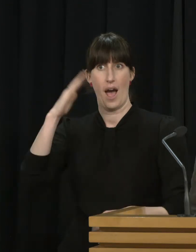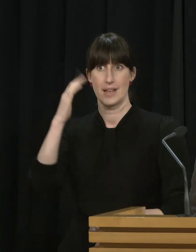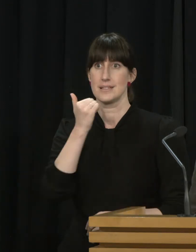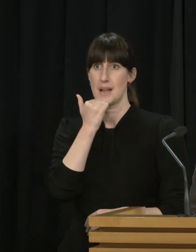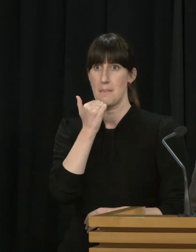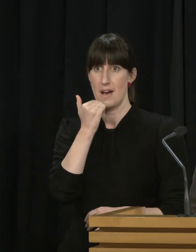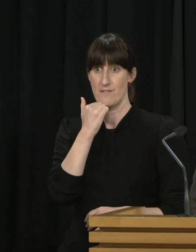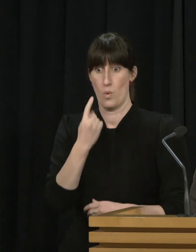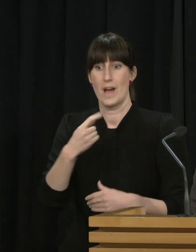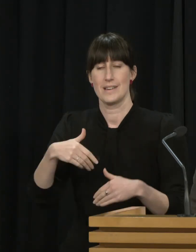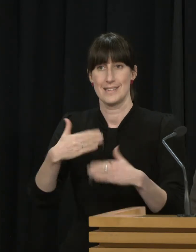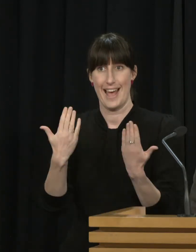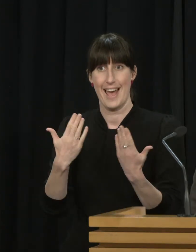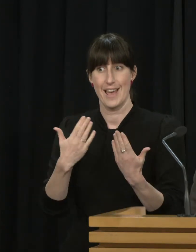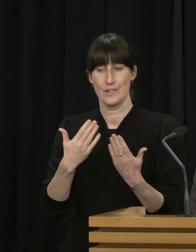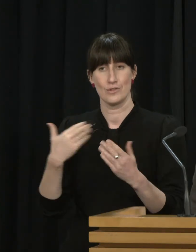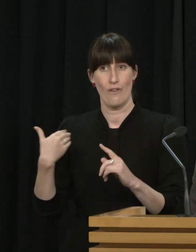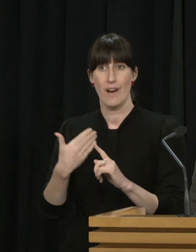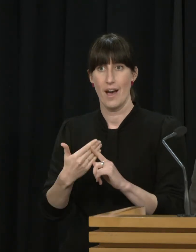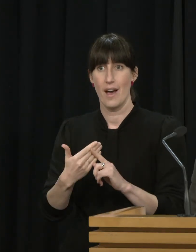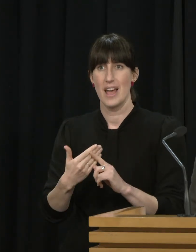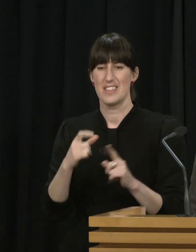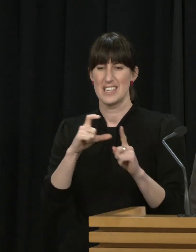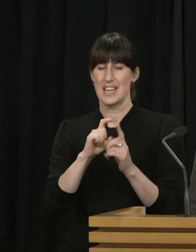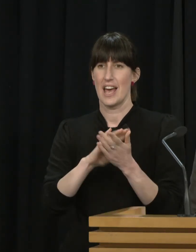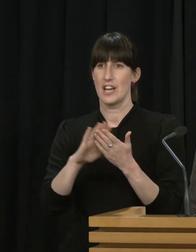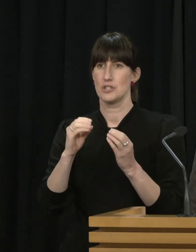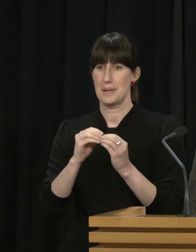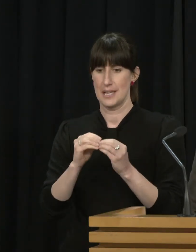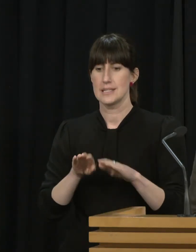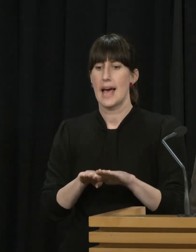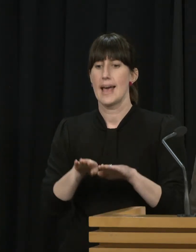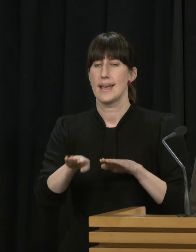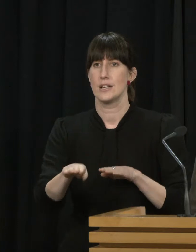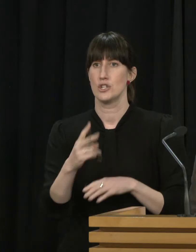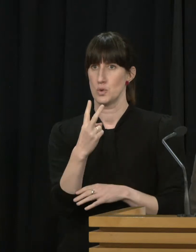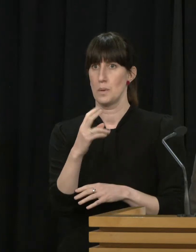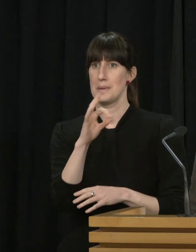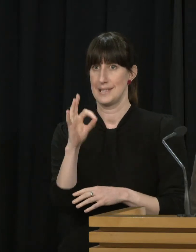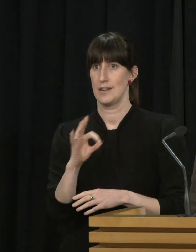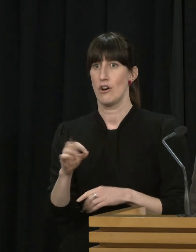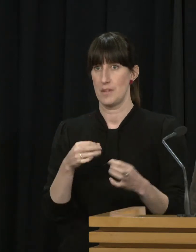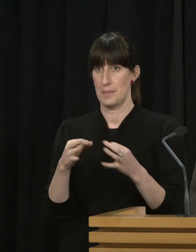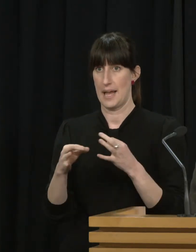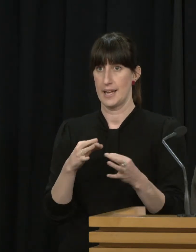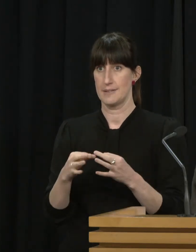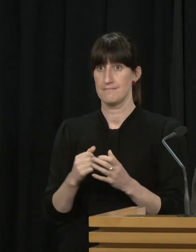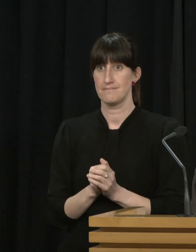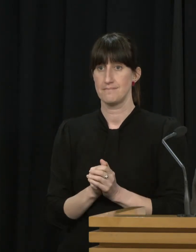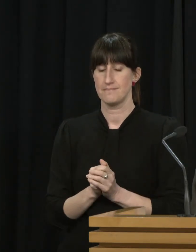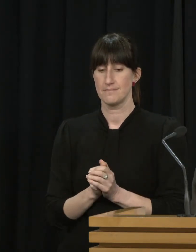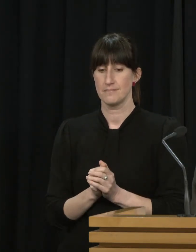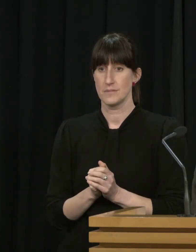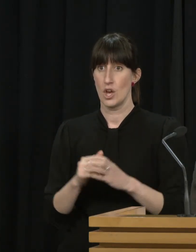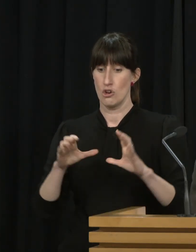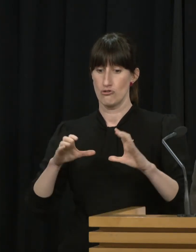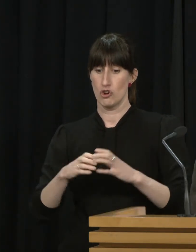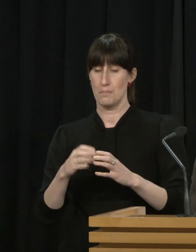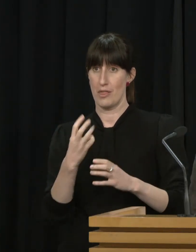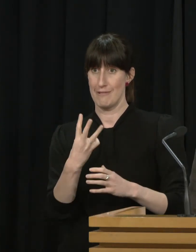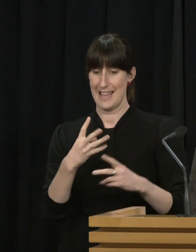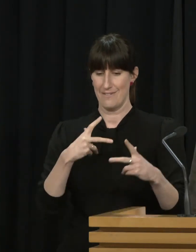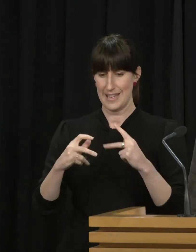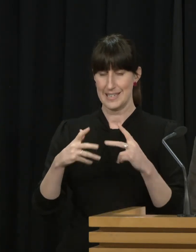around 2% ahead of their plans. We began Group 3 in March. In the last 7 days, we delivered